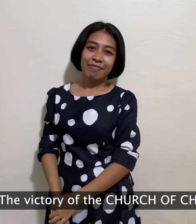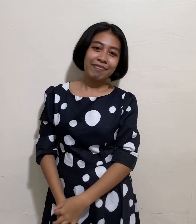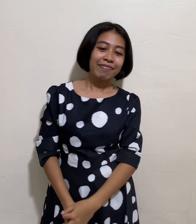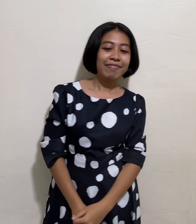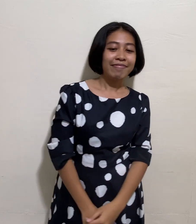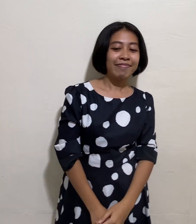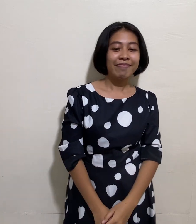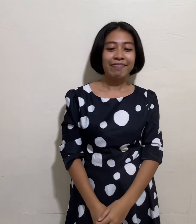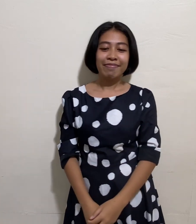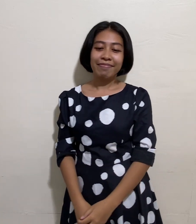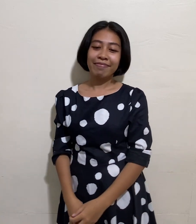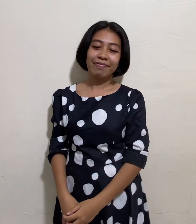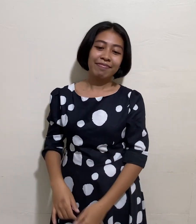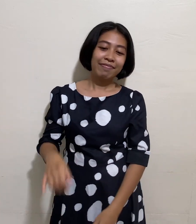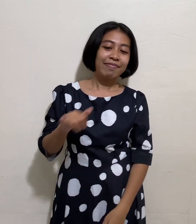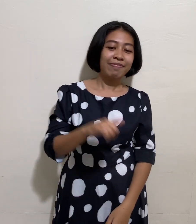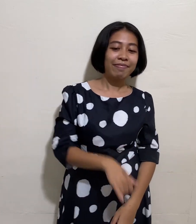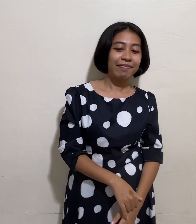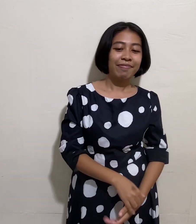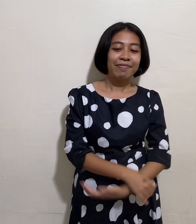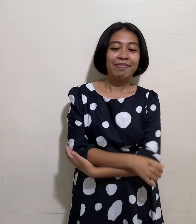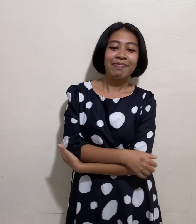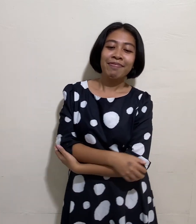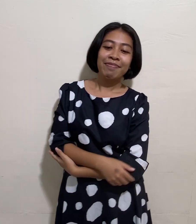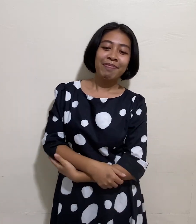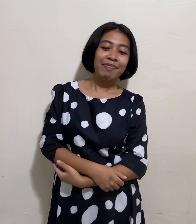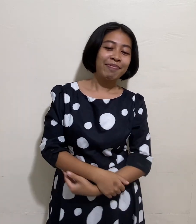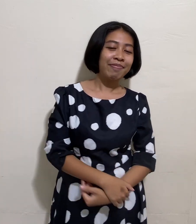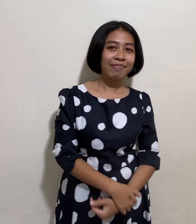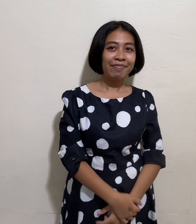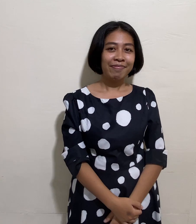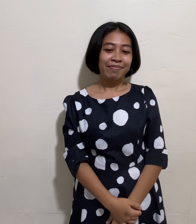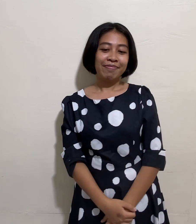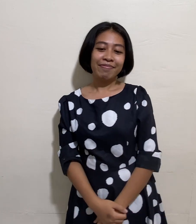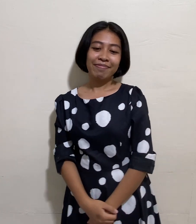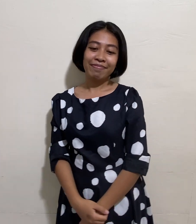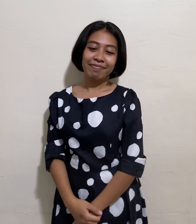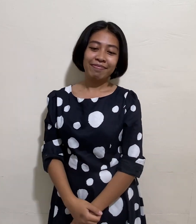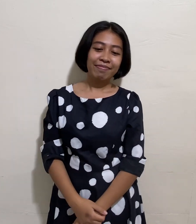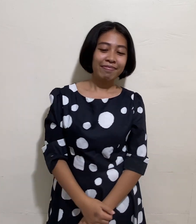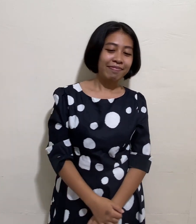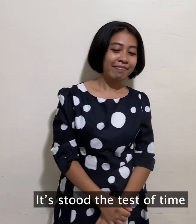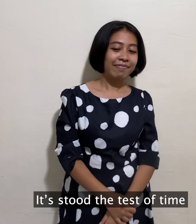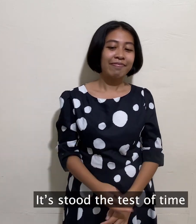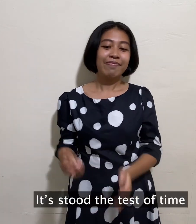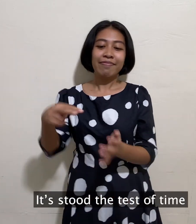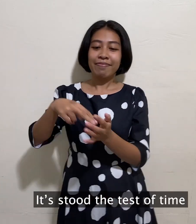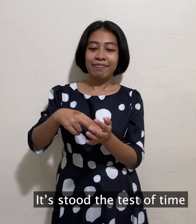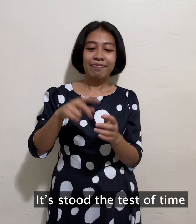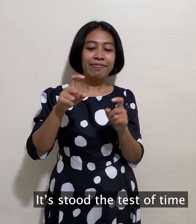Christ. Oh, oh, oh, oh, oh, oh, oh, oh. It stood the test